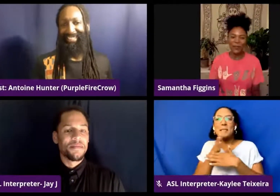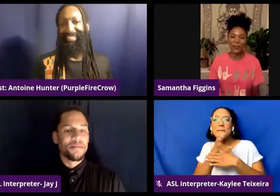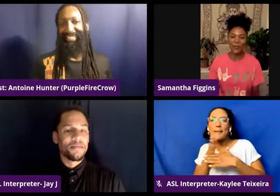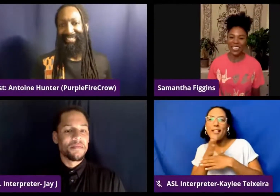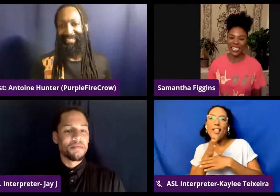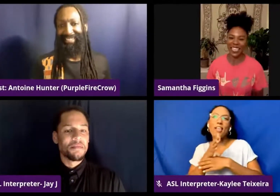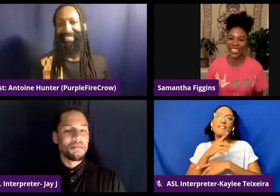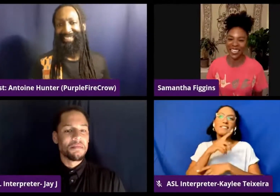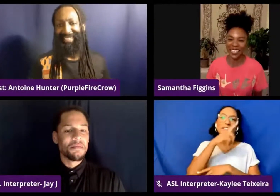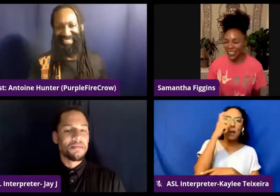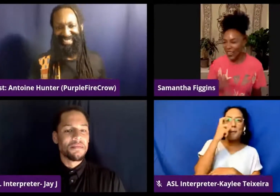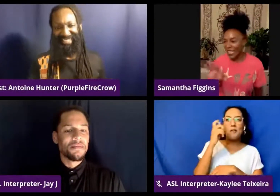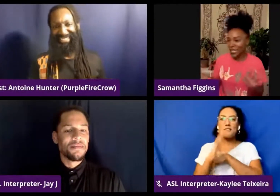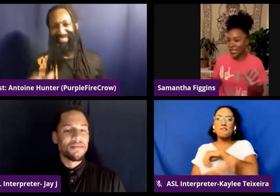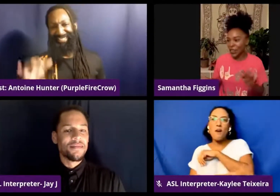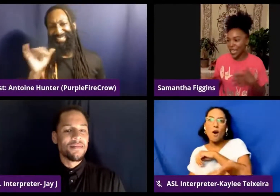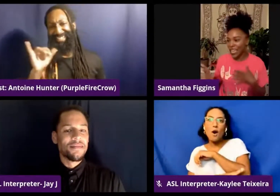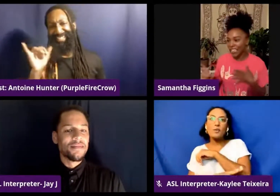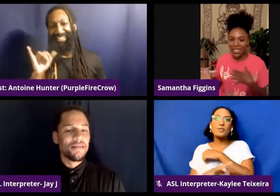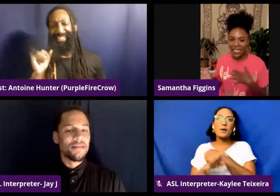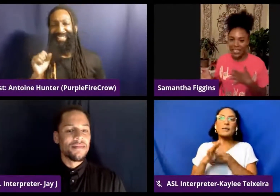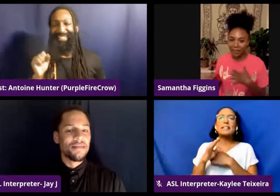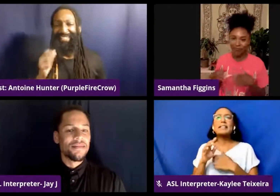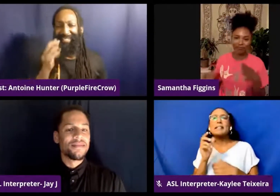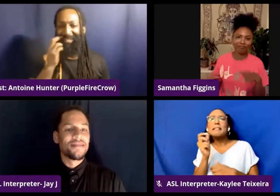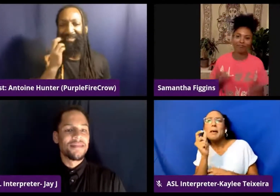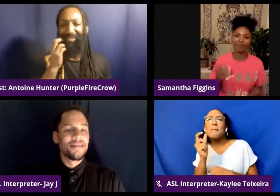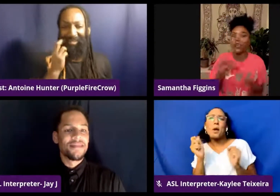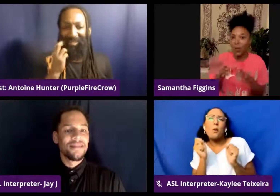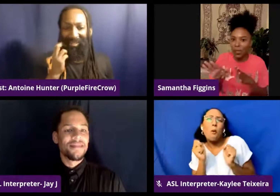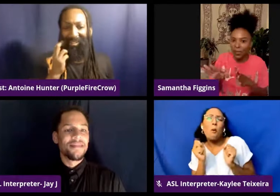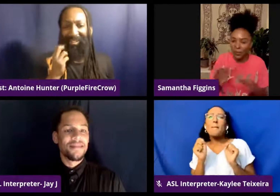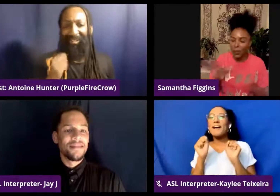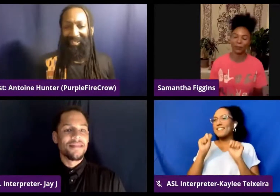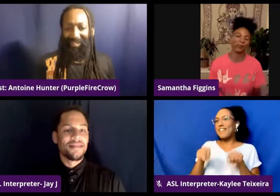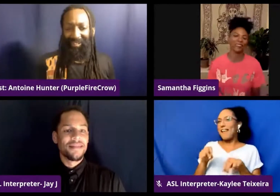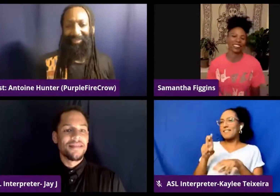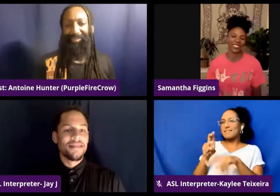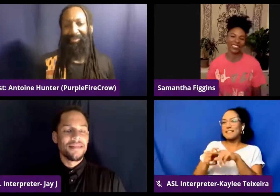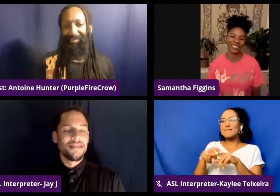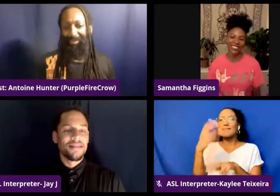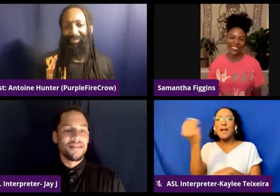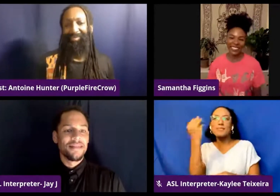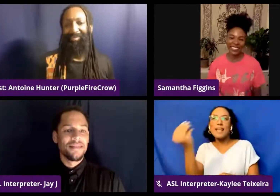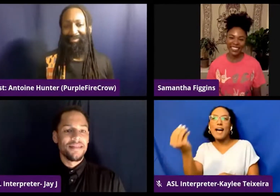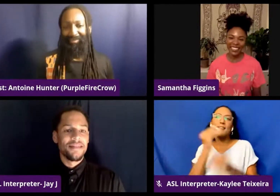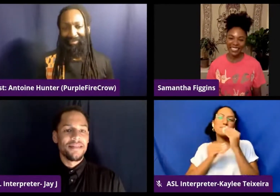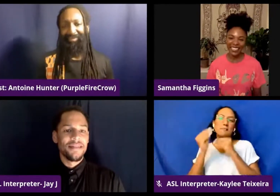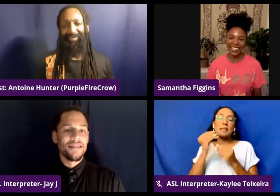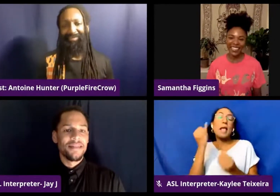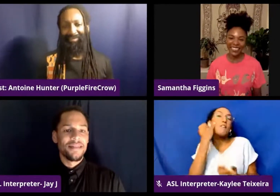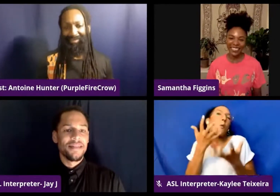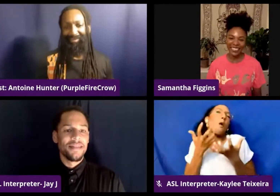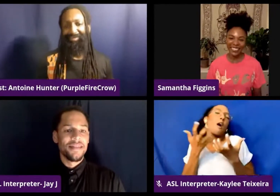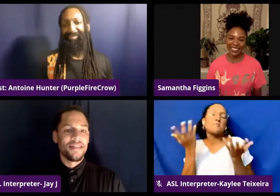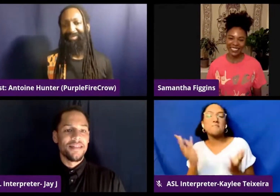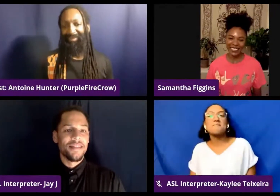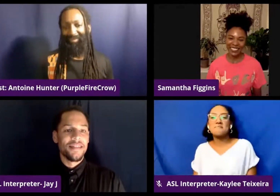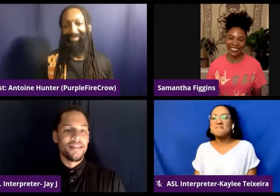to get a little nippy, but still I can sit outside to eat if I want to. But